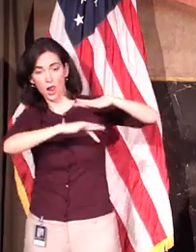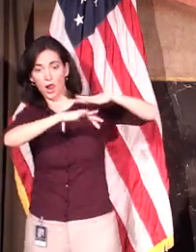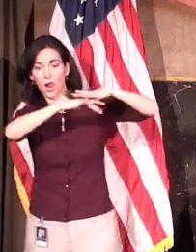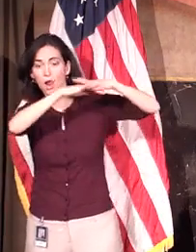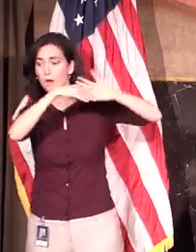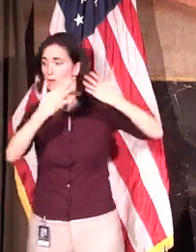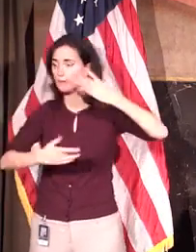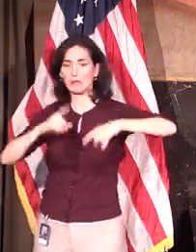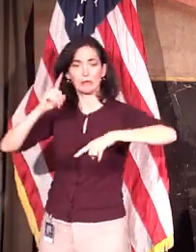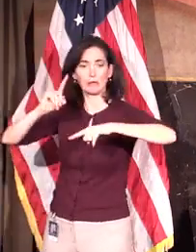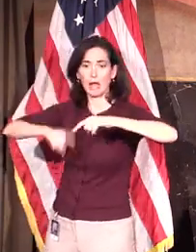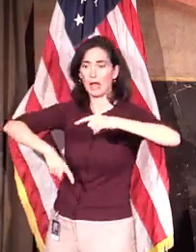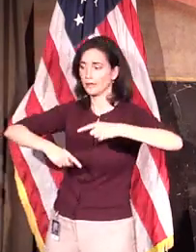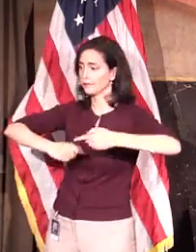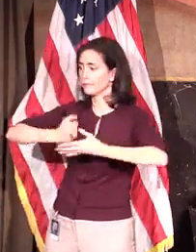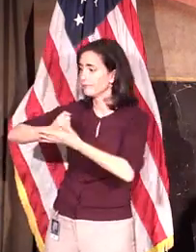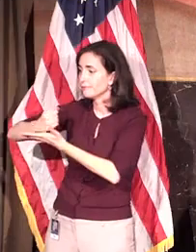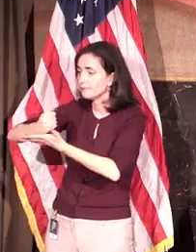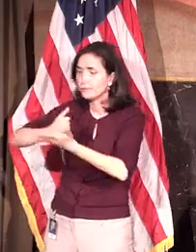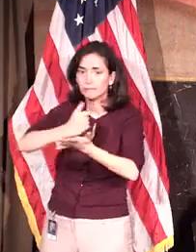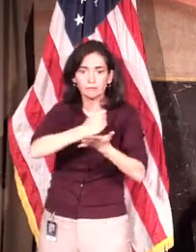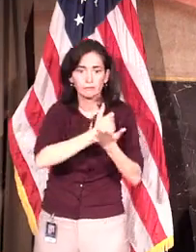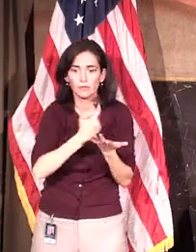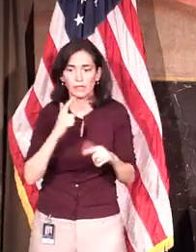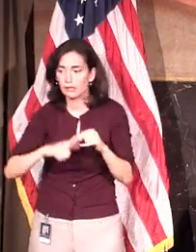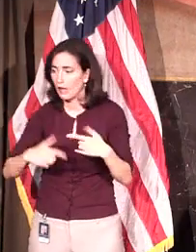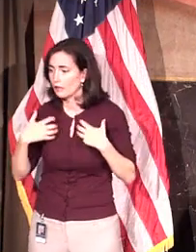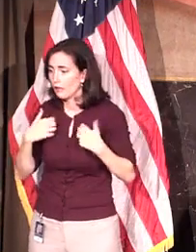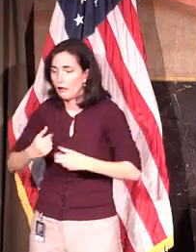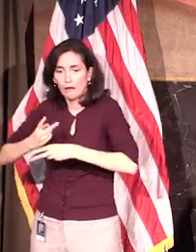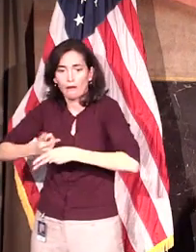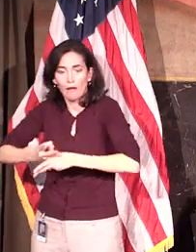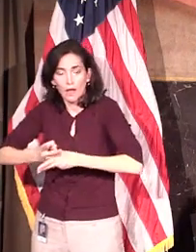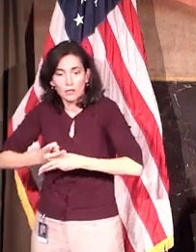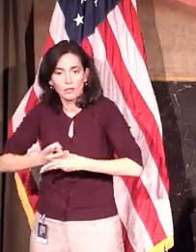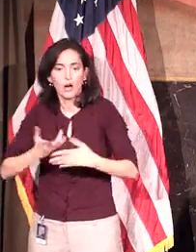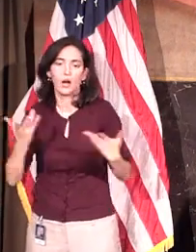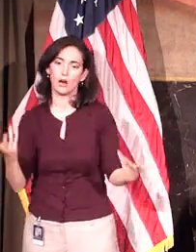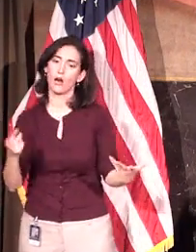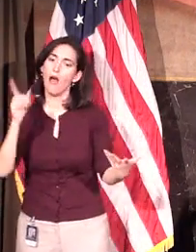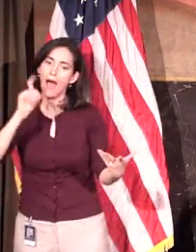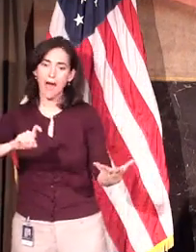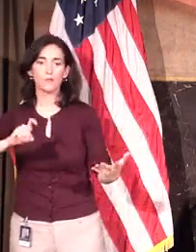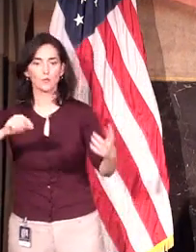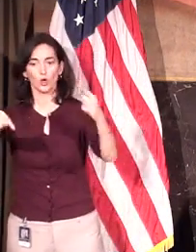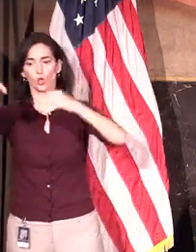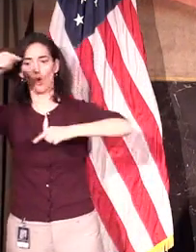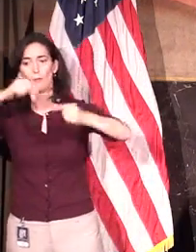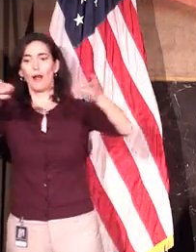not having the capacity to deliver life-saving health care, then if necessary, we are going to go backwards.